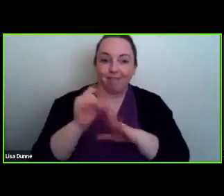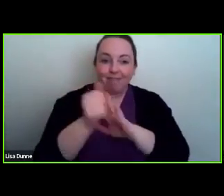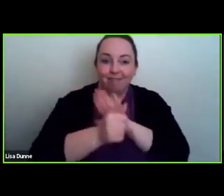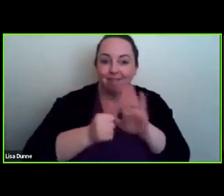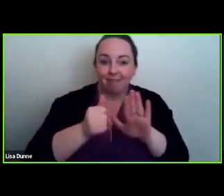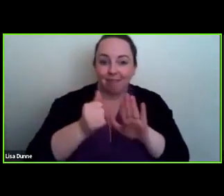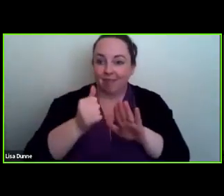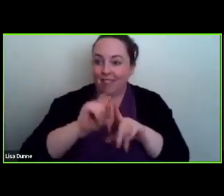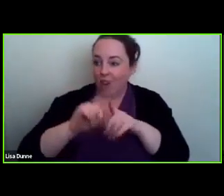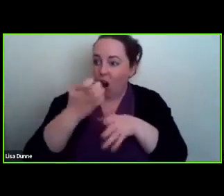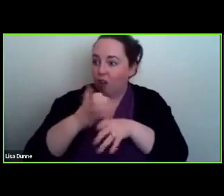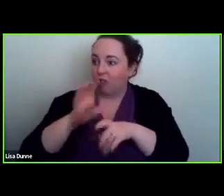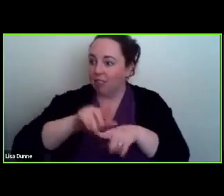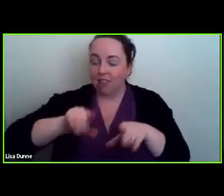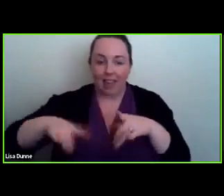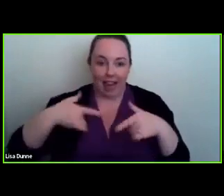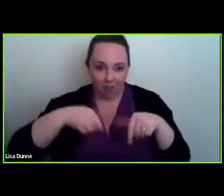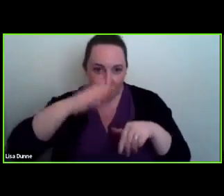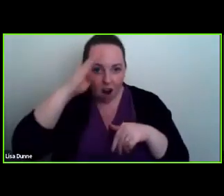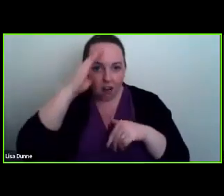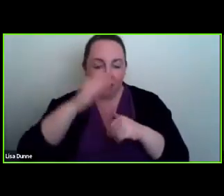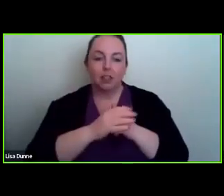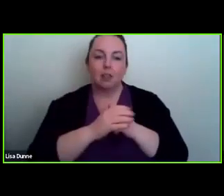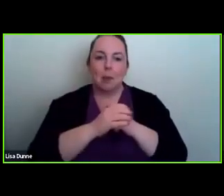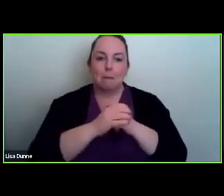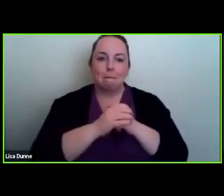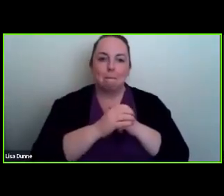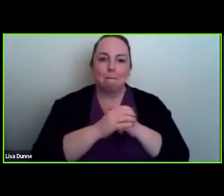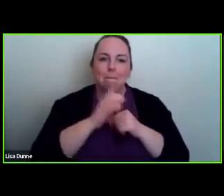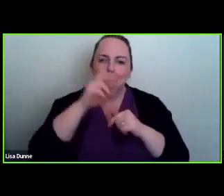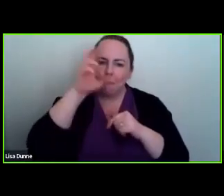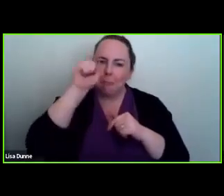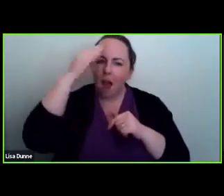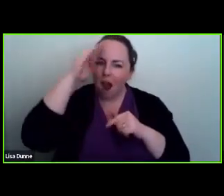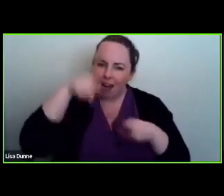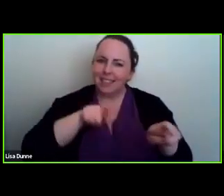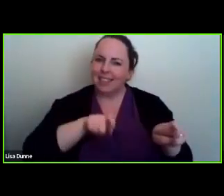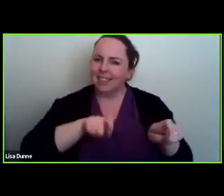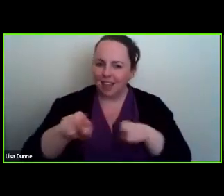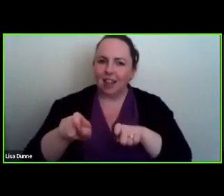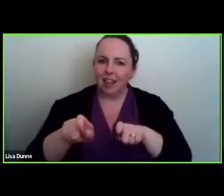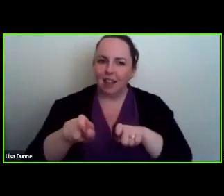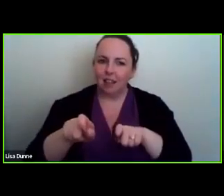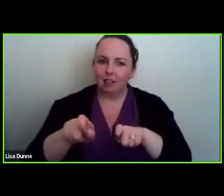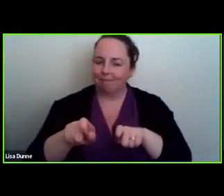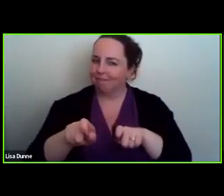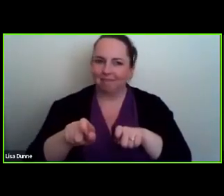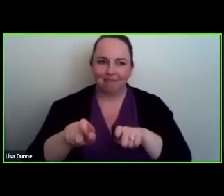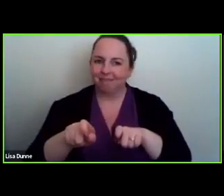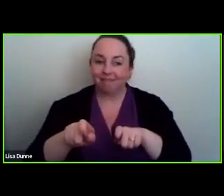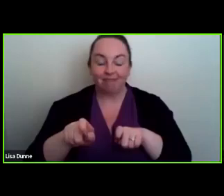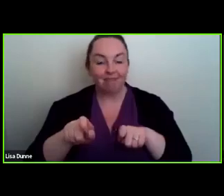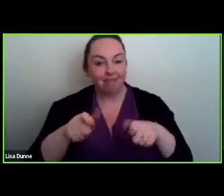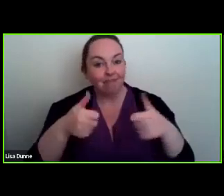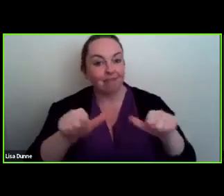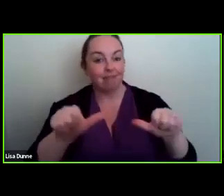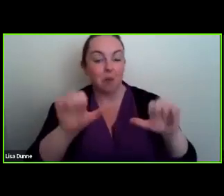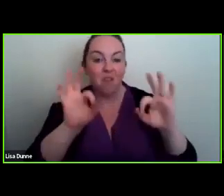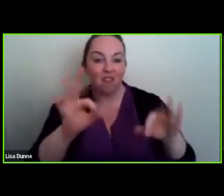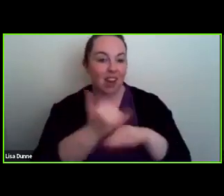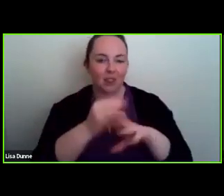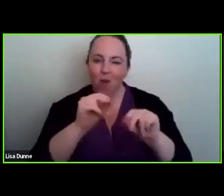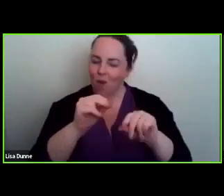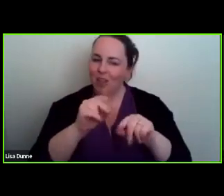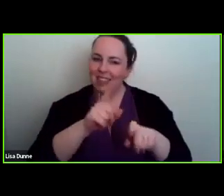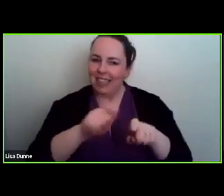here. However, Ireland is still it's still actually a long way to go to ensure that people living